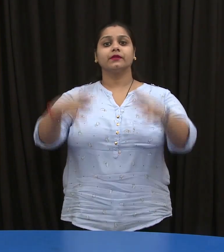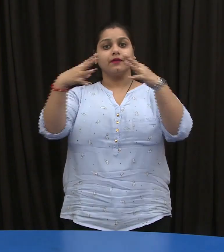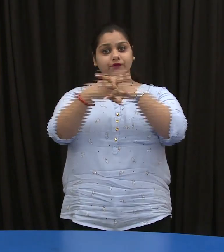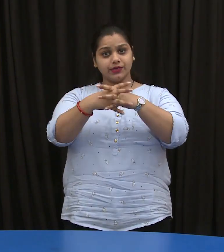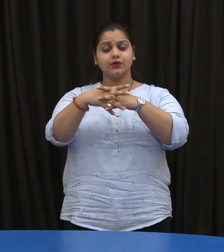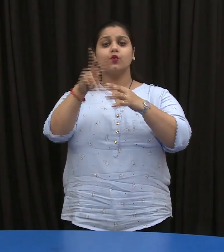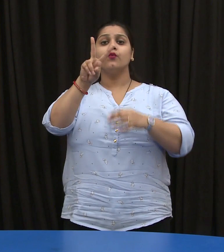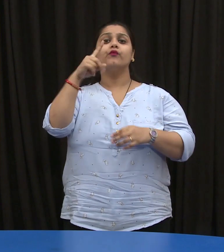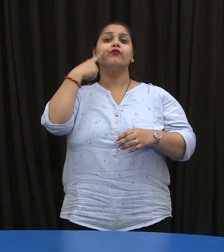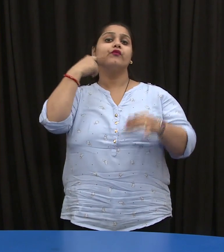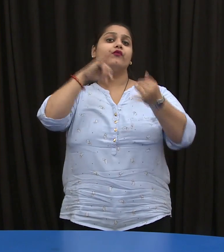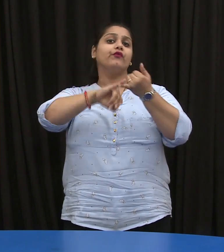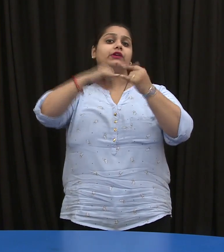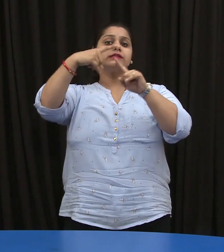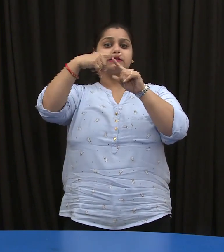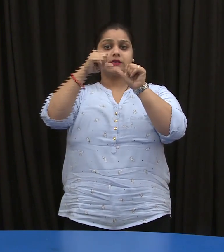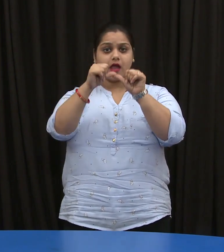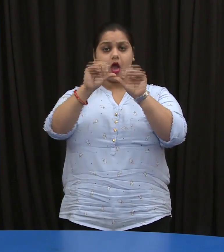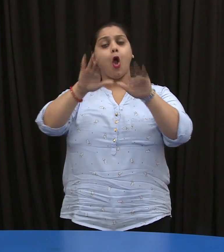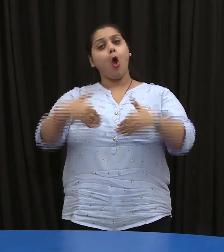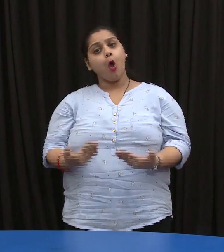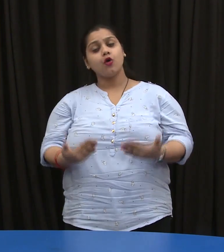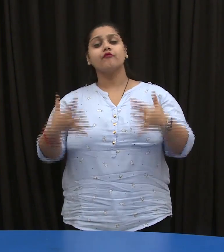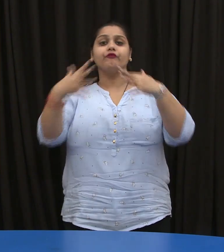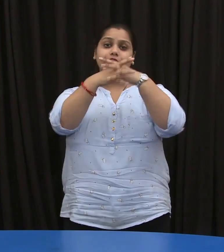Vista and Windows XP.